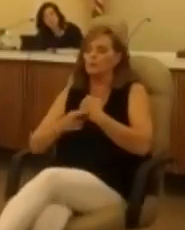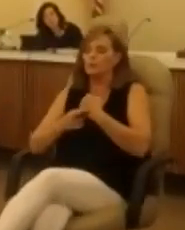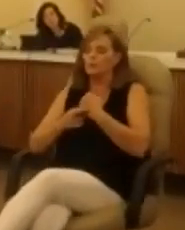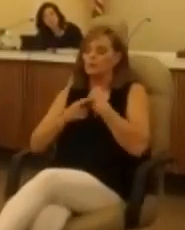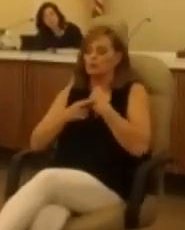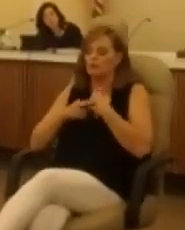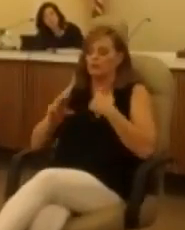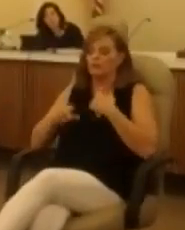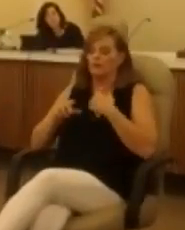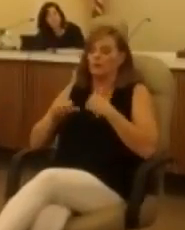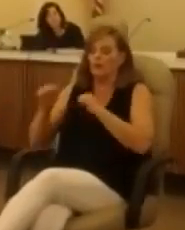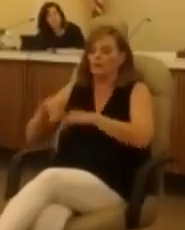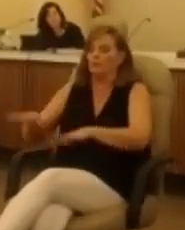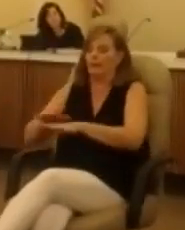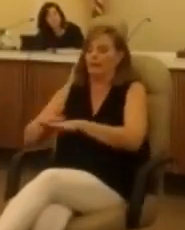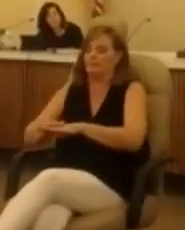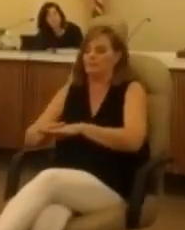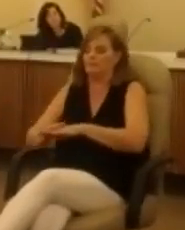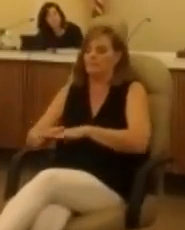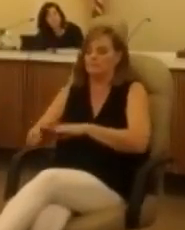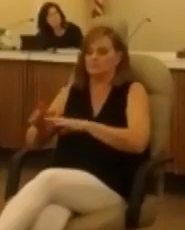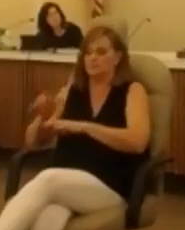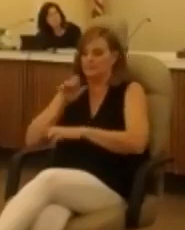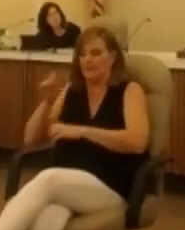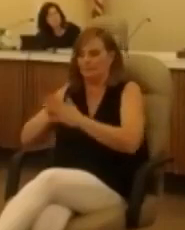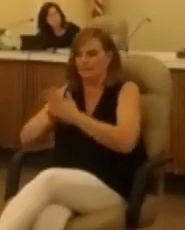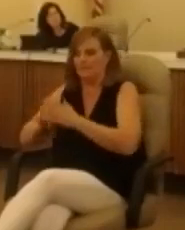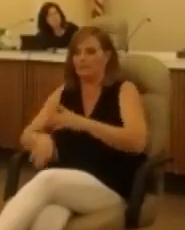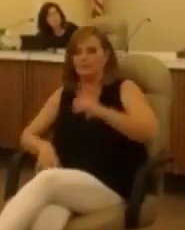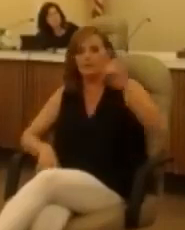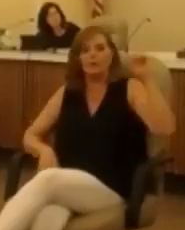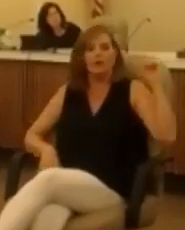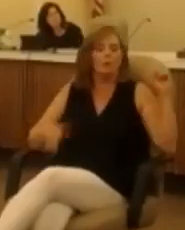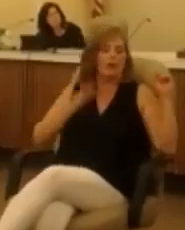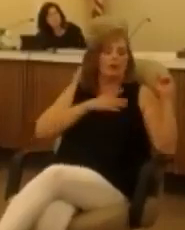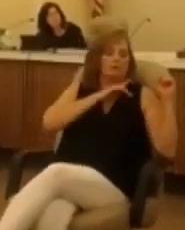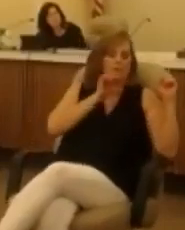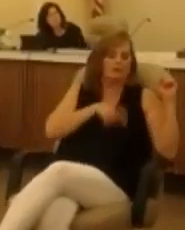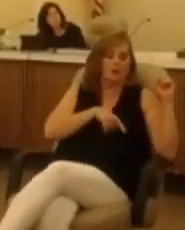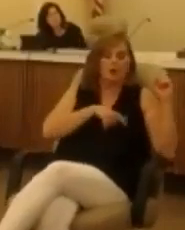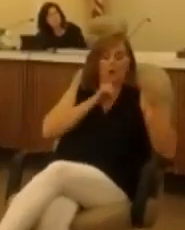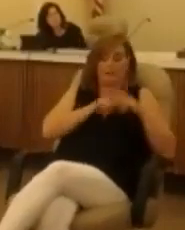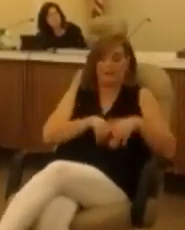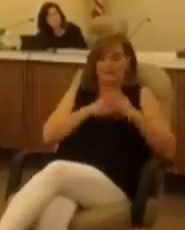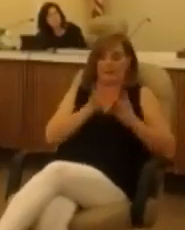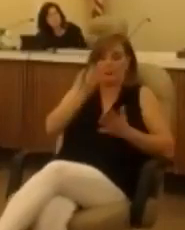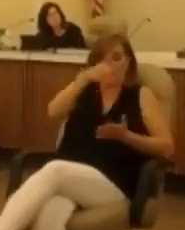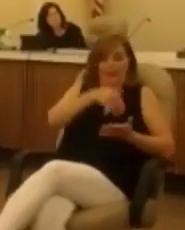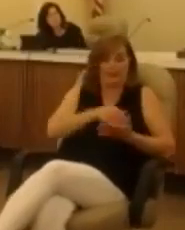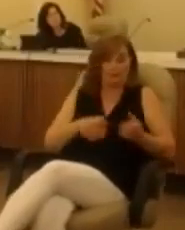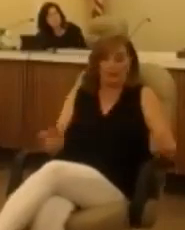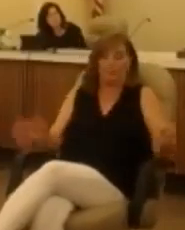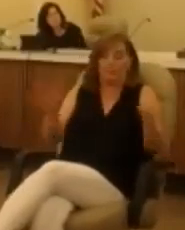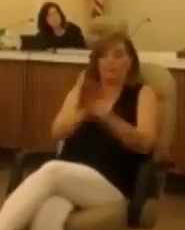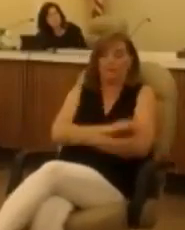undeveloped. I will make one change then. Could he, in theory, start all over again with a totally